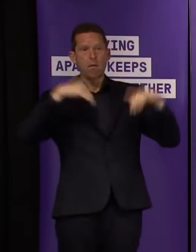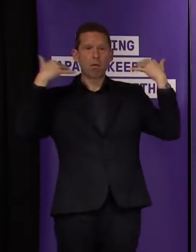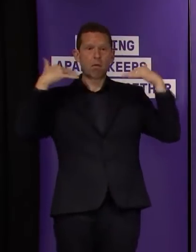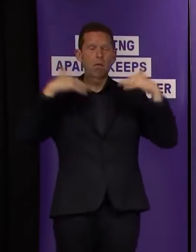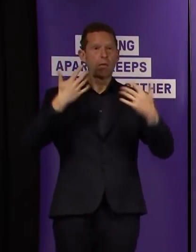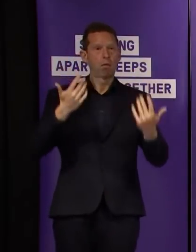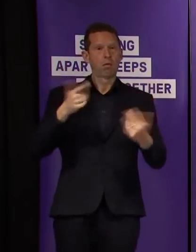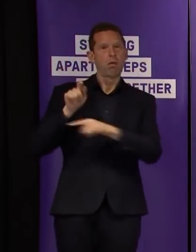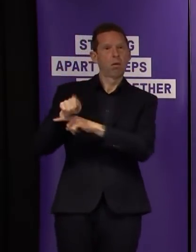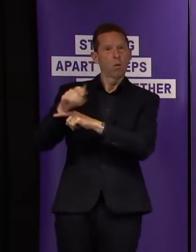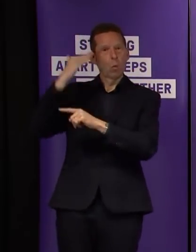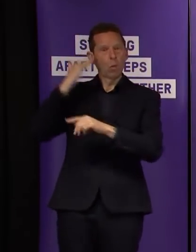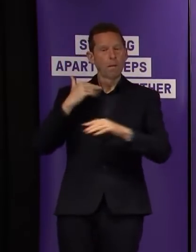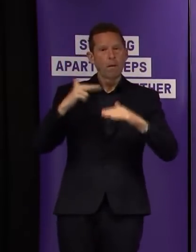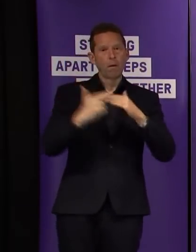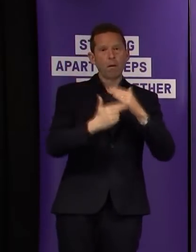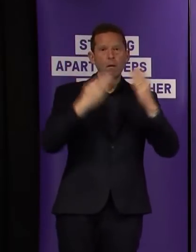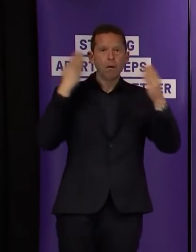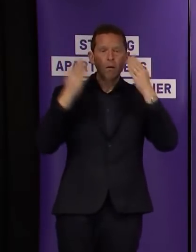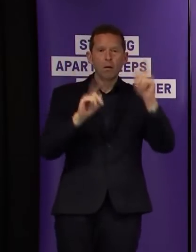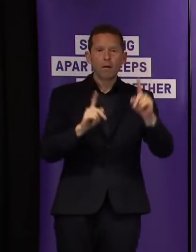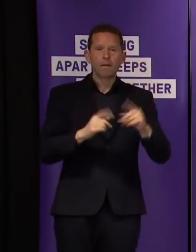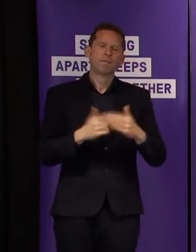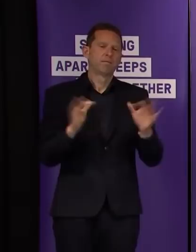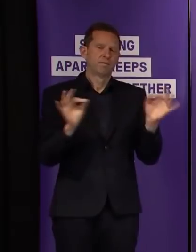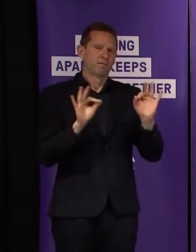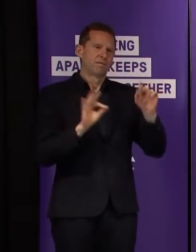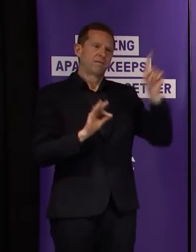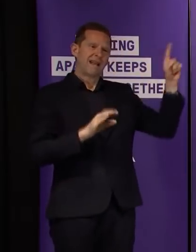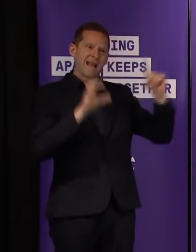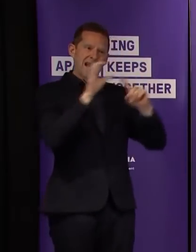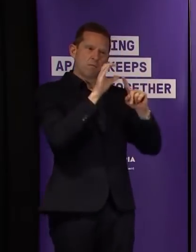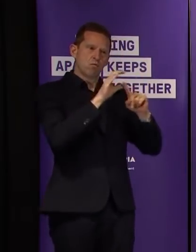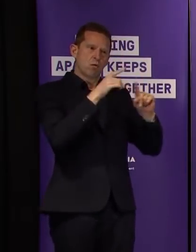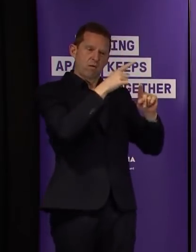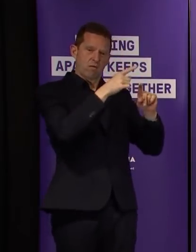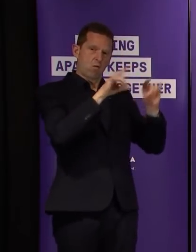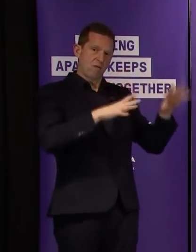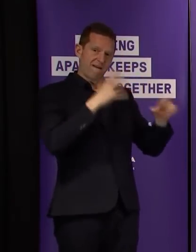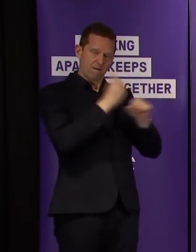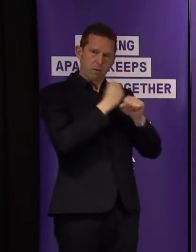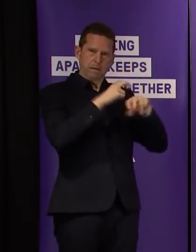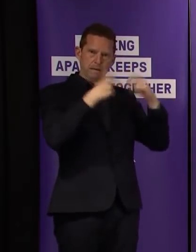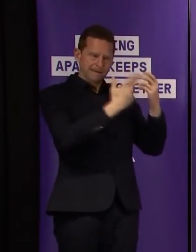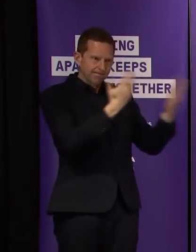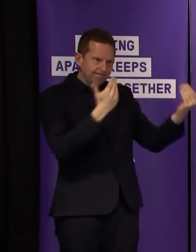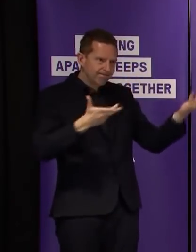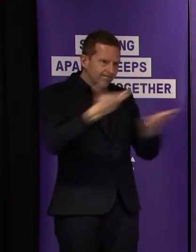it was a decision of National Cabinet that had a number of inputs from a number of people